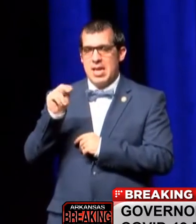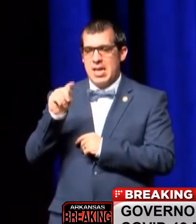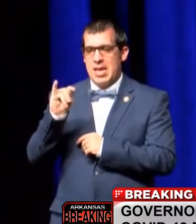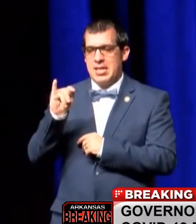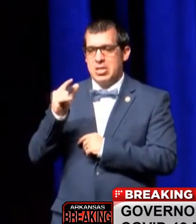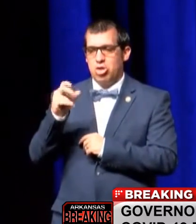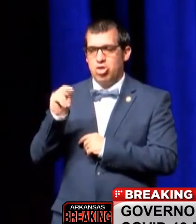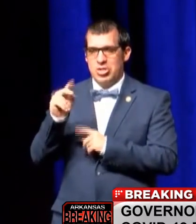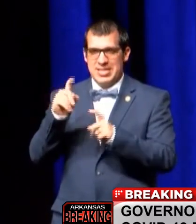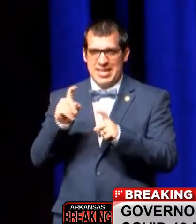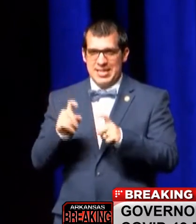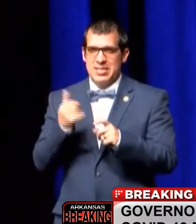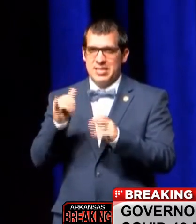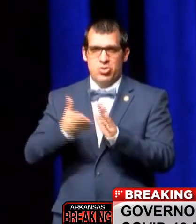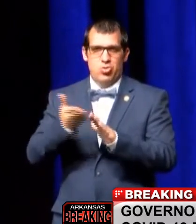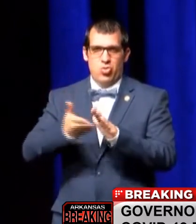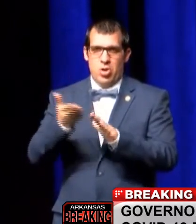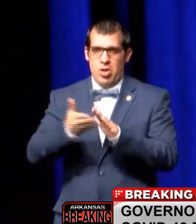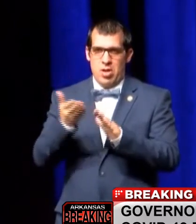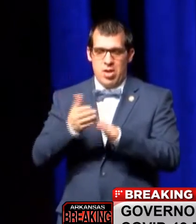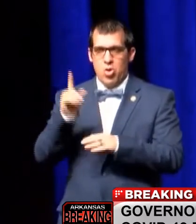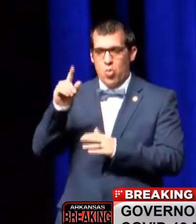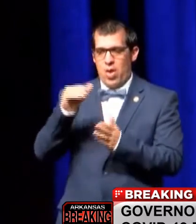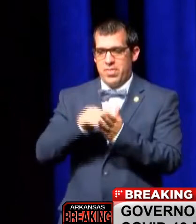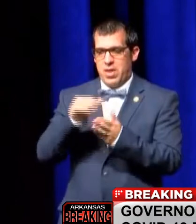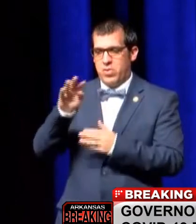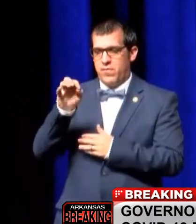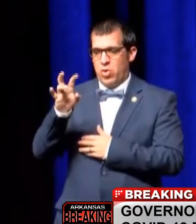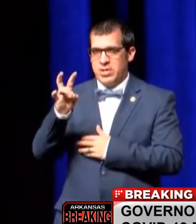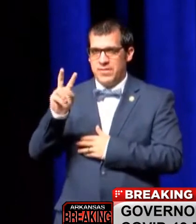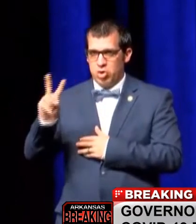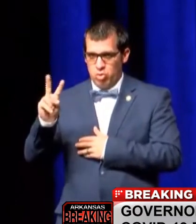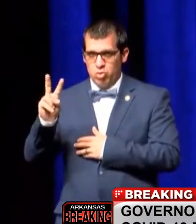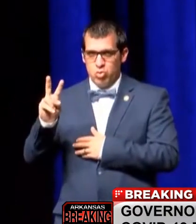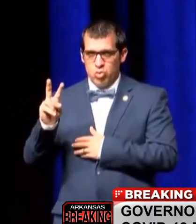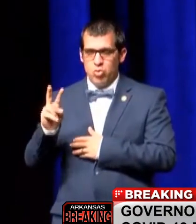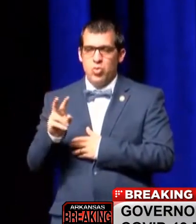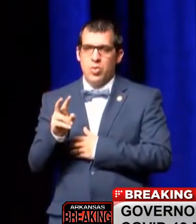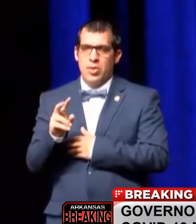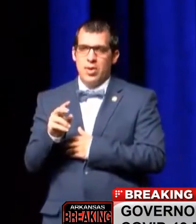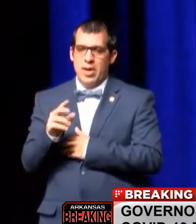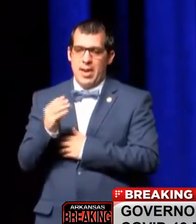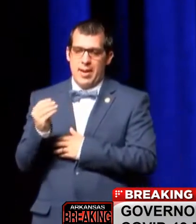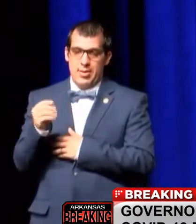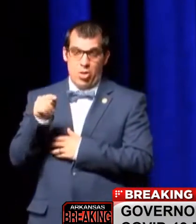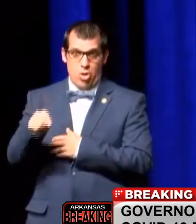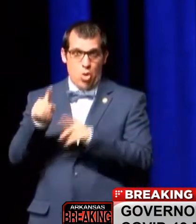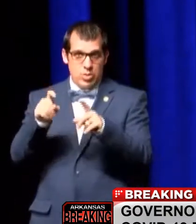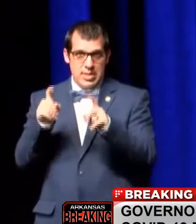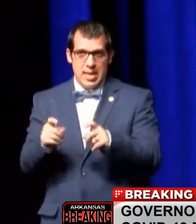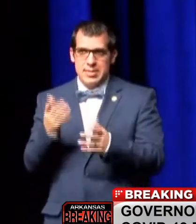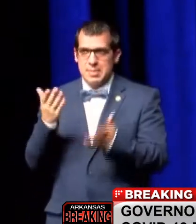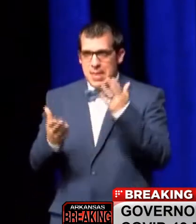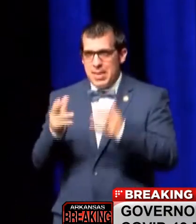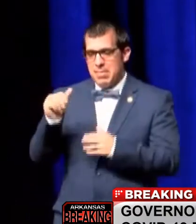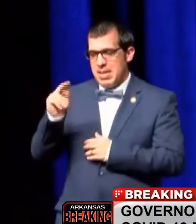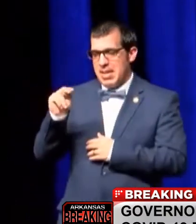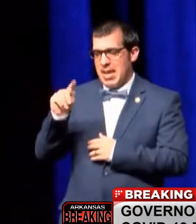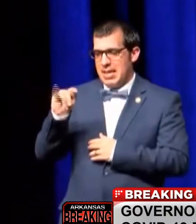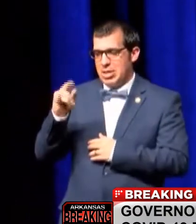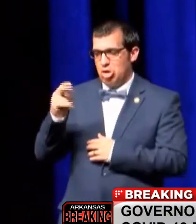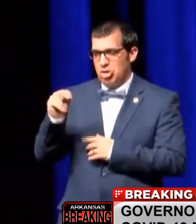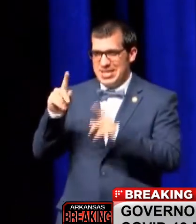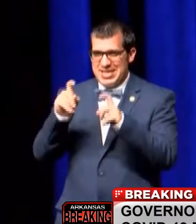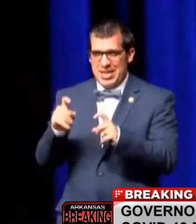it continues to be very strong, 1,472. And these very well could have been antigen tests that were given a couple